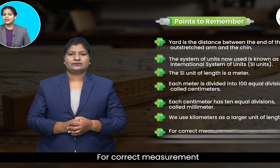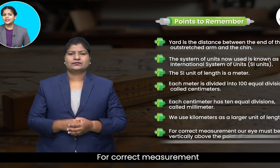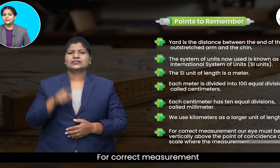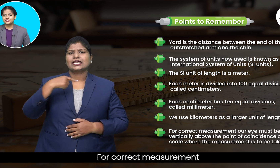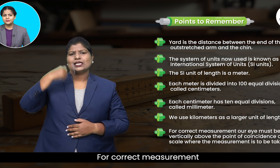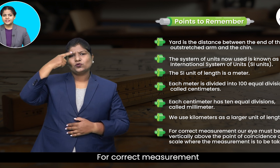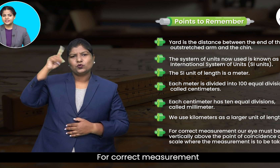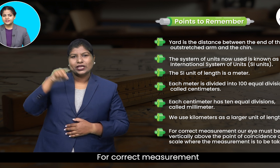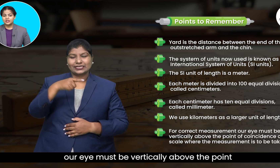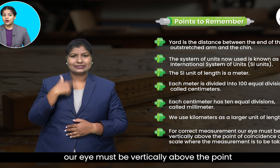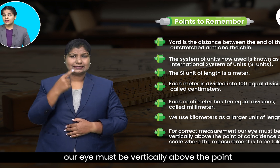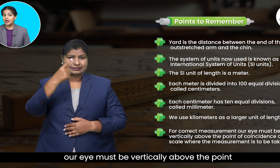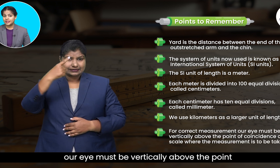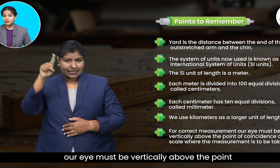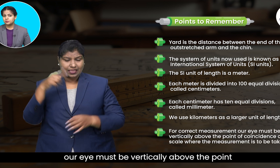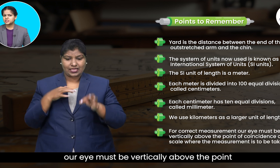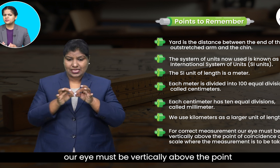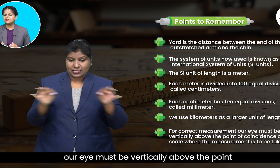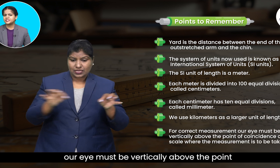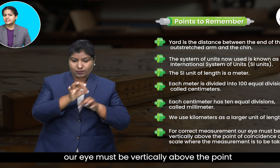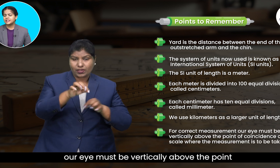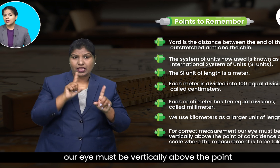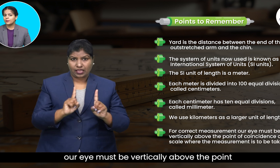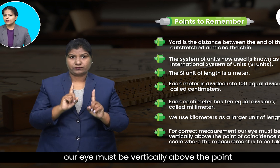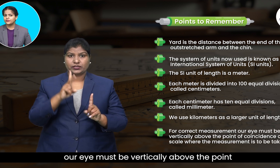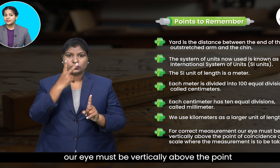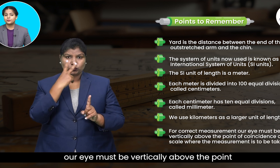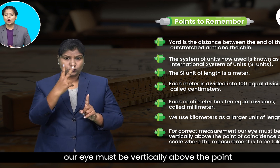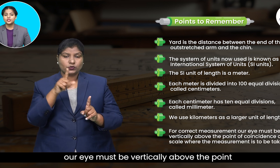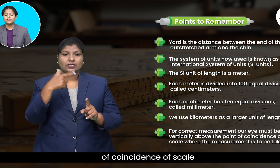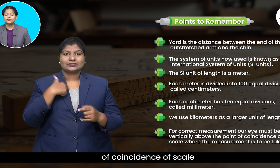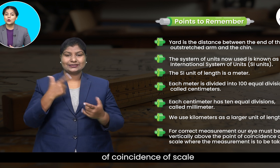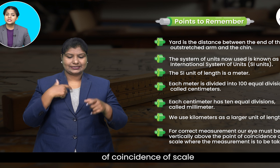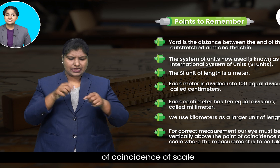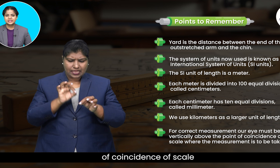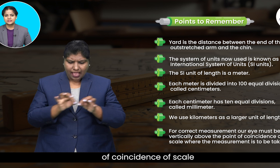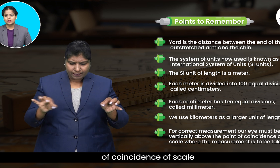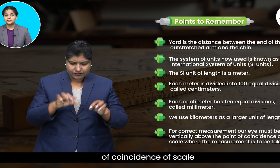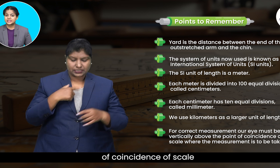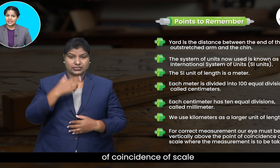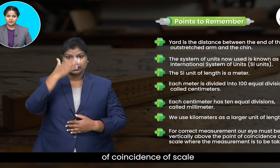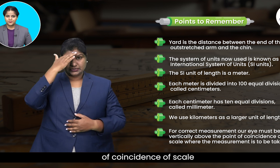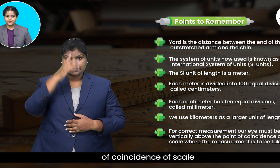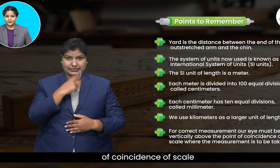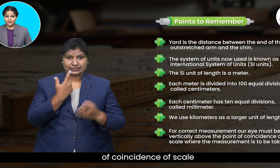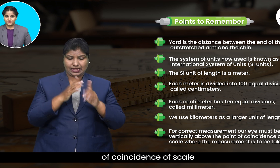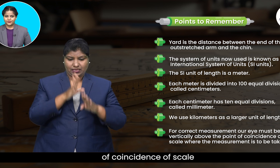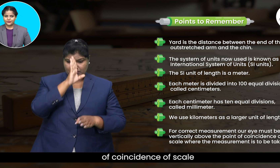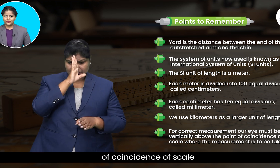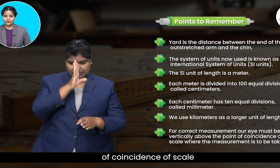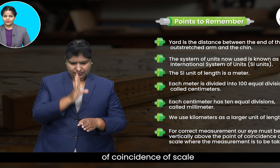For correct measurement, our eye must be vertically above the point of coincidence of scale,